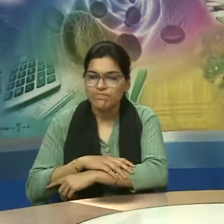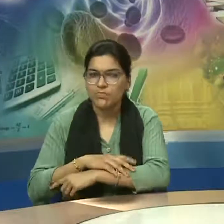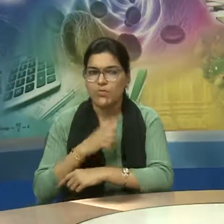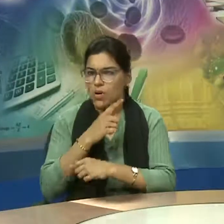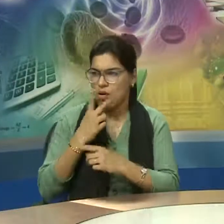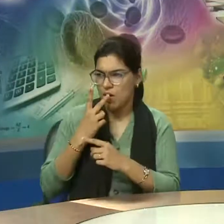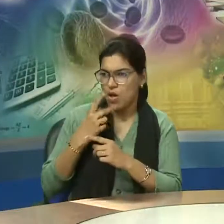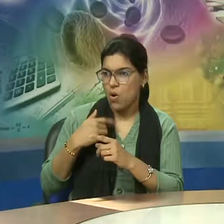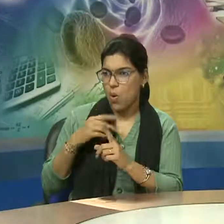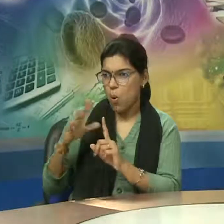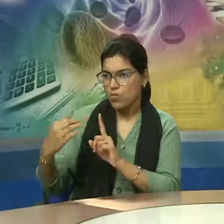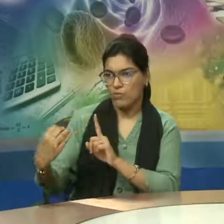according to the